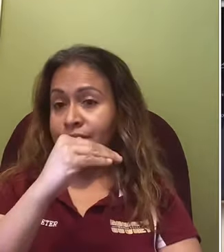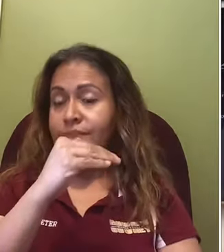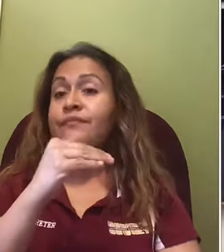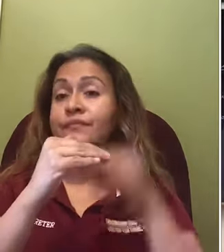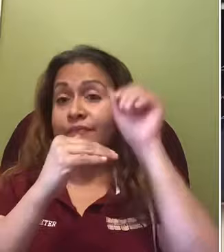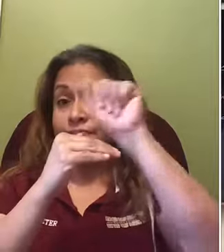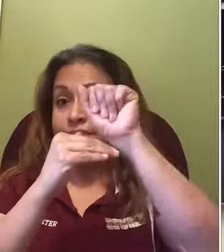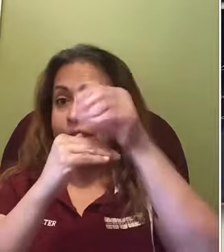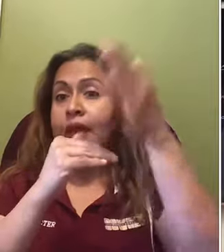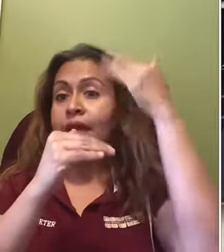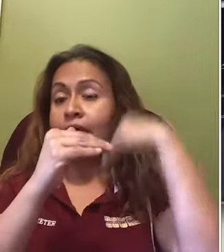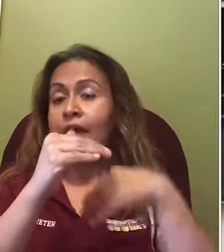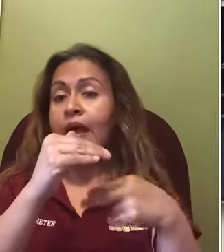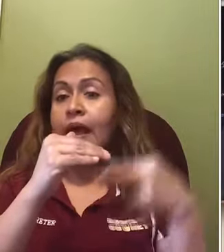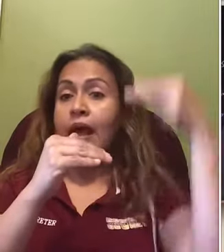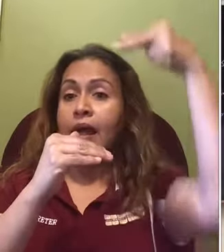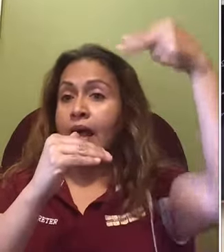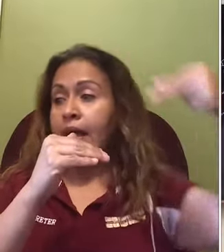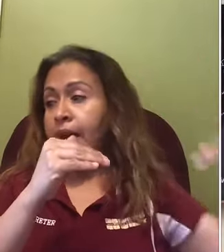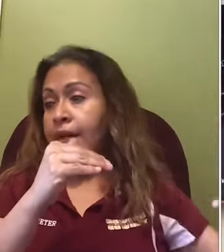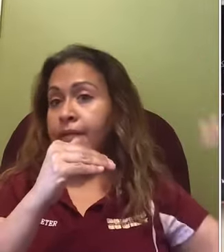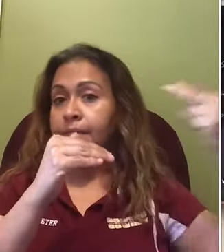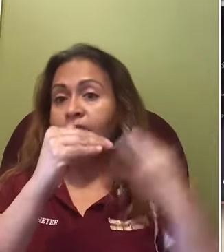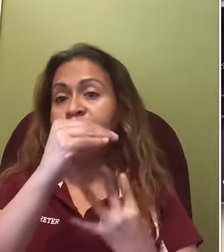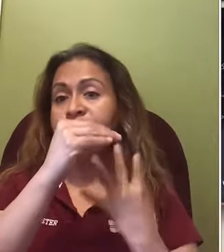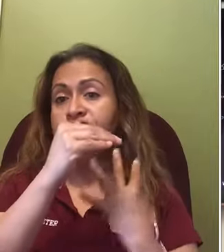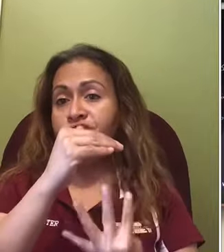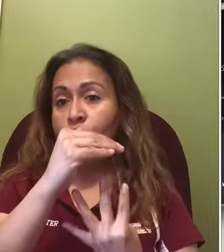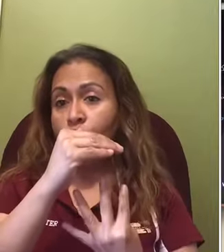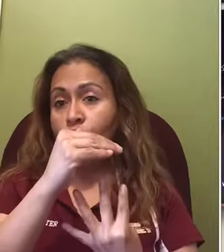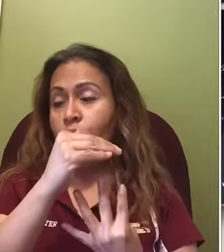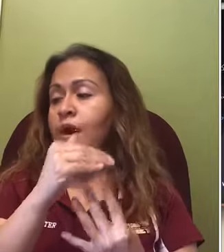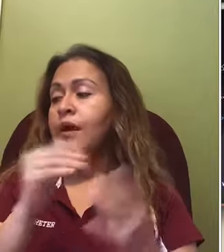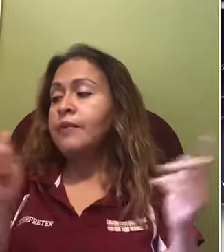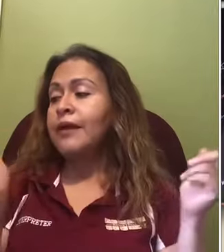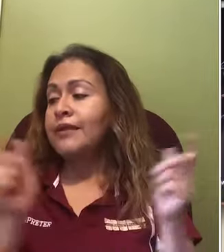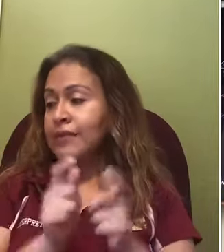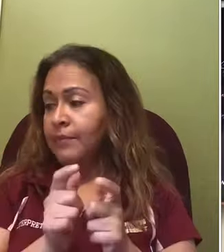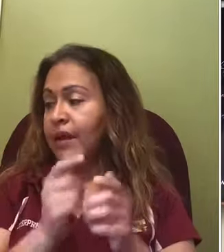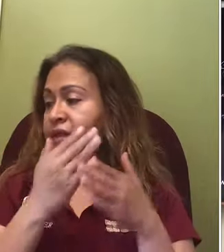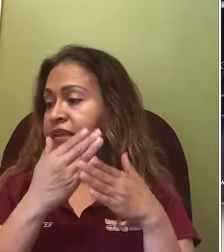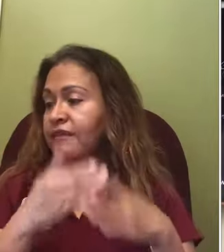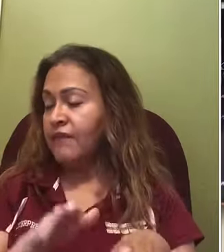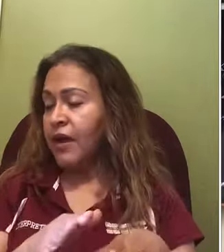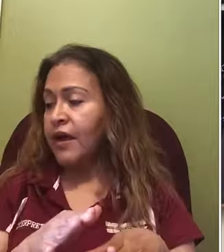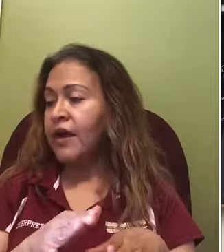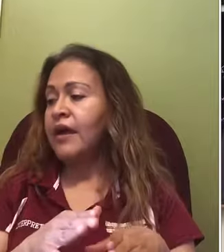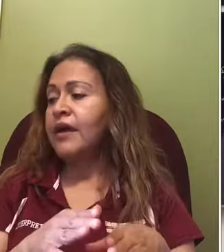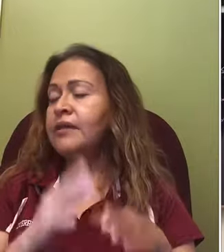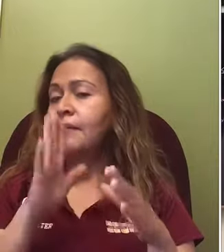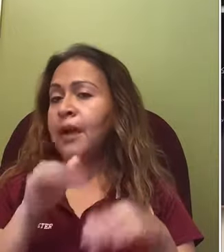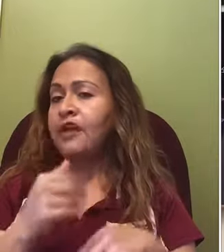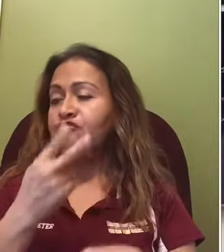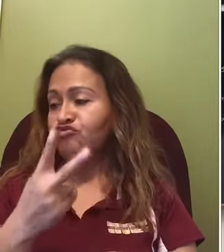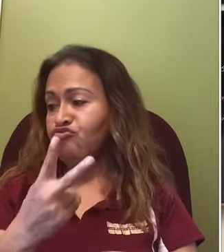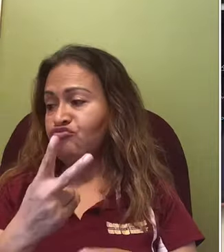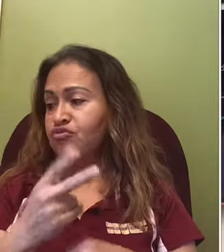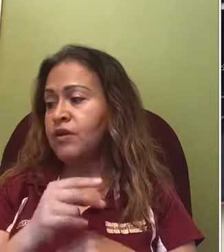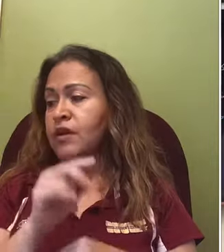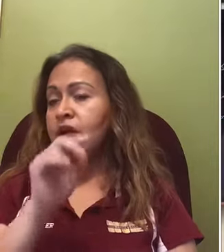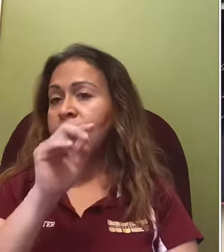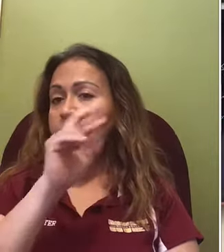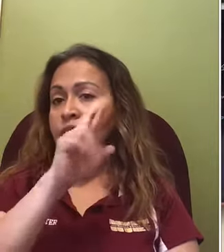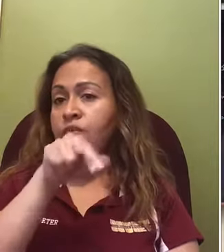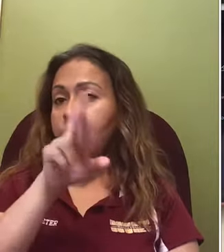over the hypotenuse, over 4. Or if we simplify that, we divide the numerator and the denominator by 2. It's the square root of